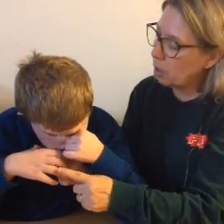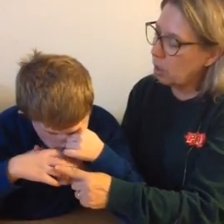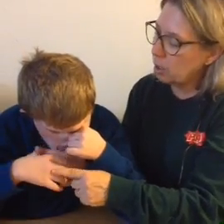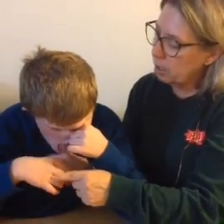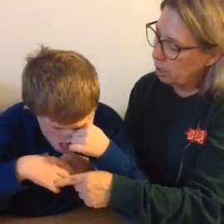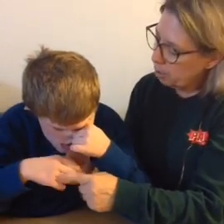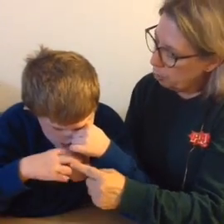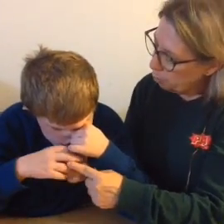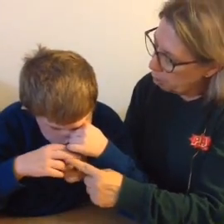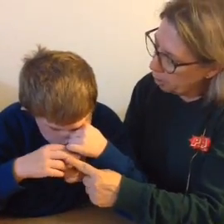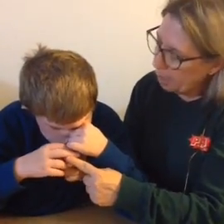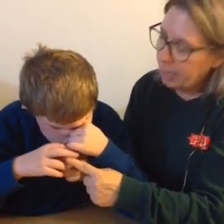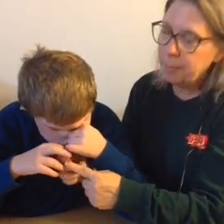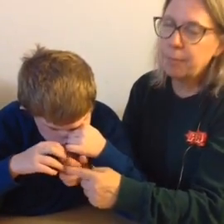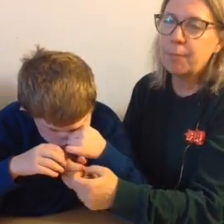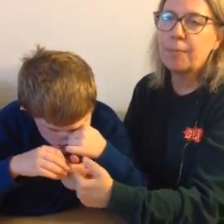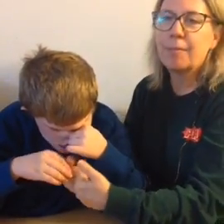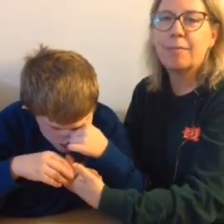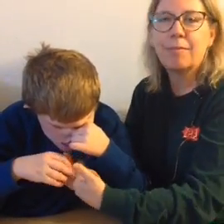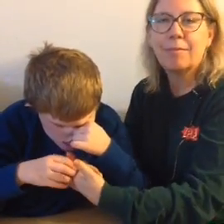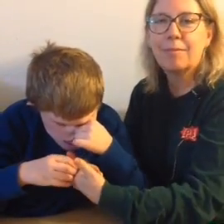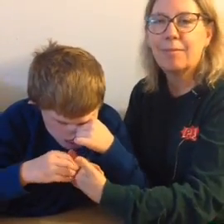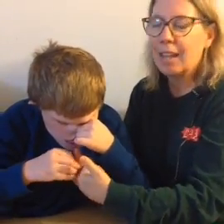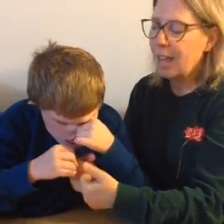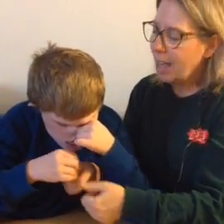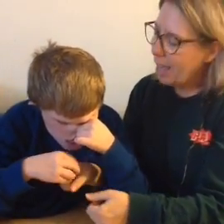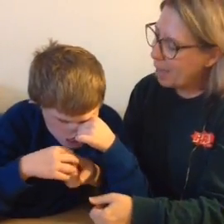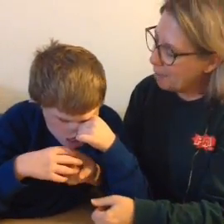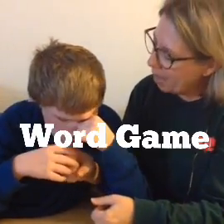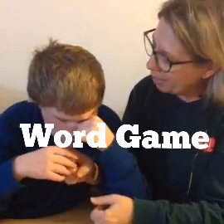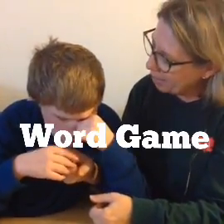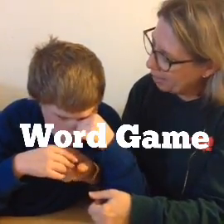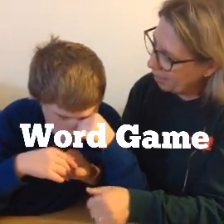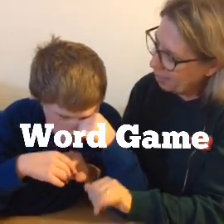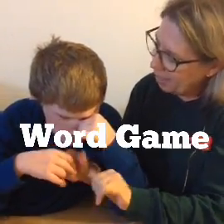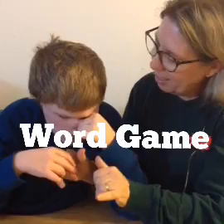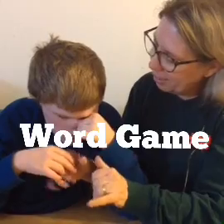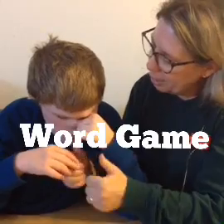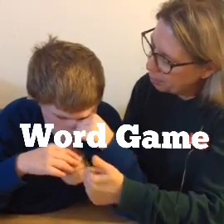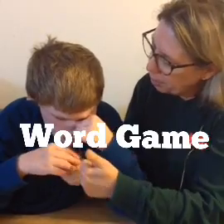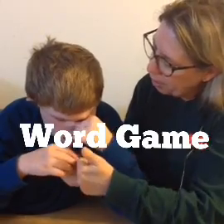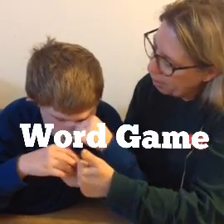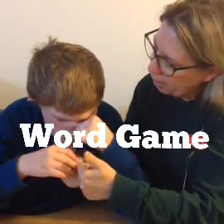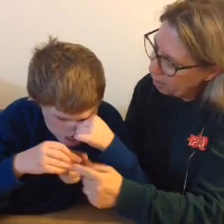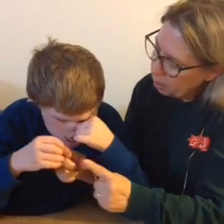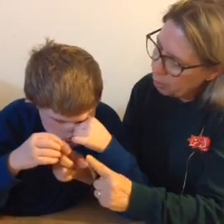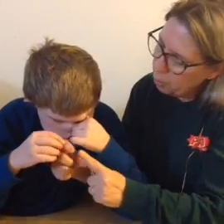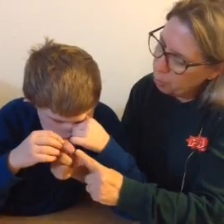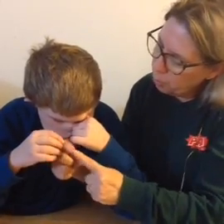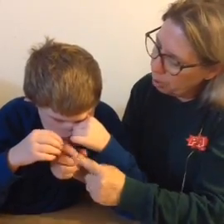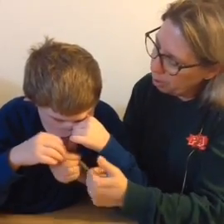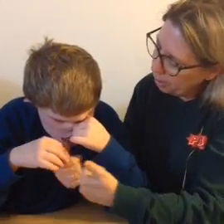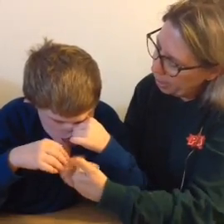called the word game. Hey Maxie, let's play the word